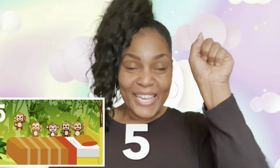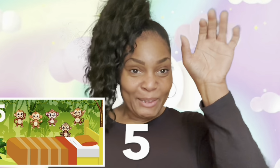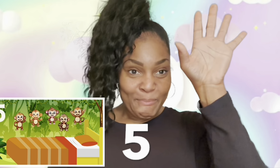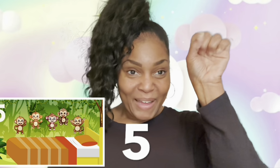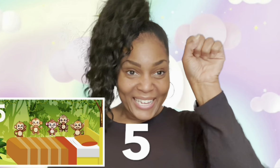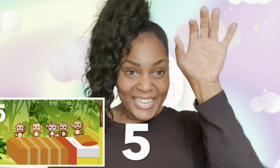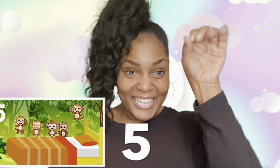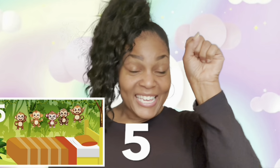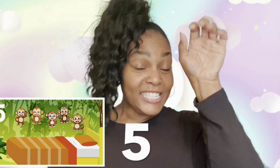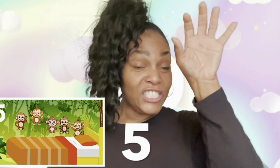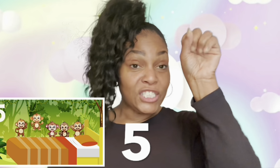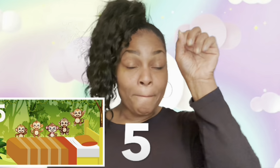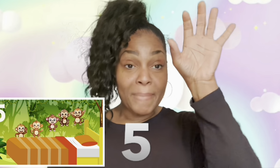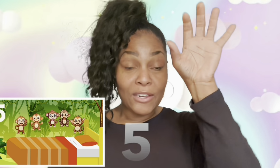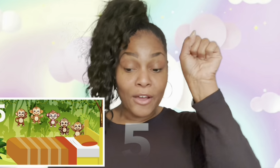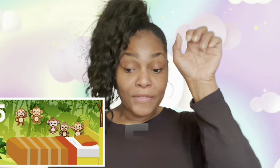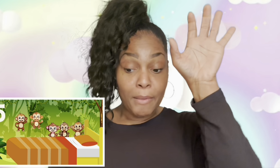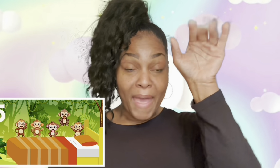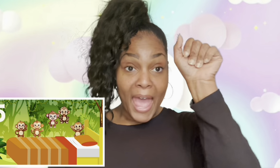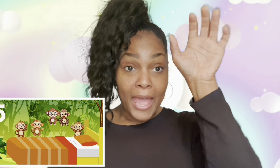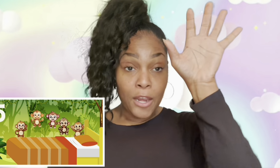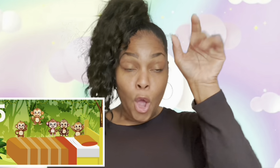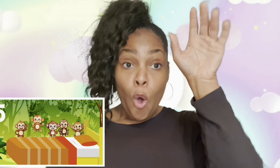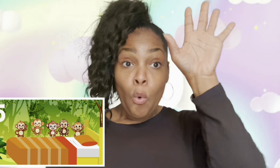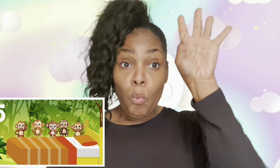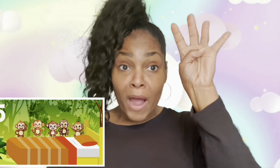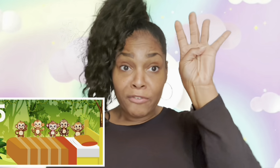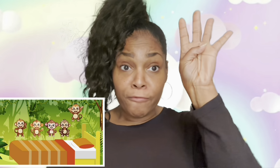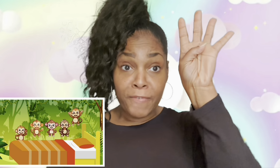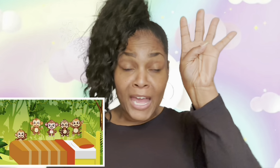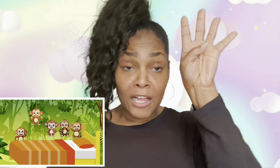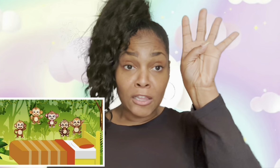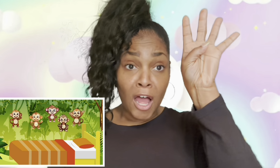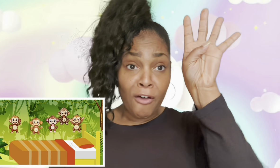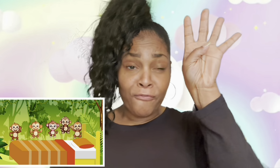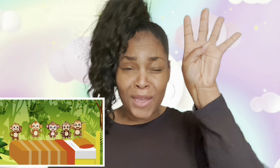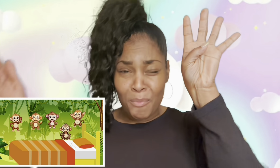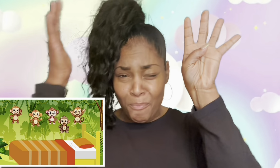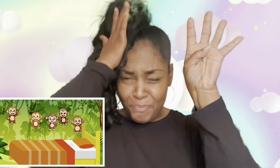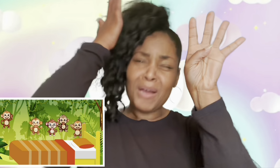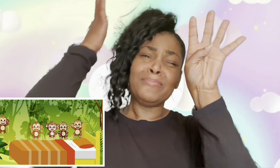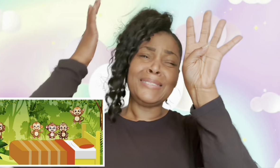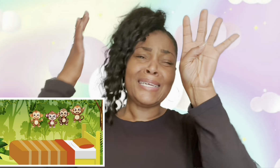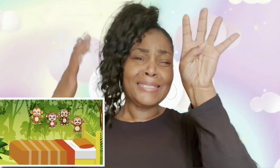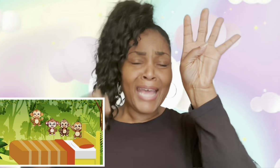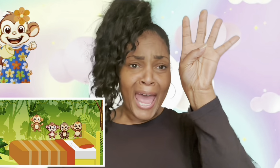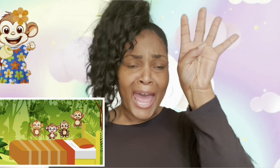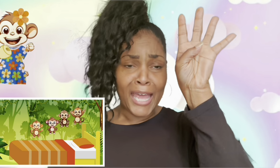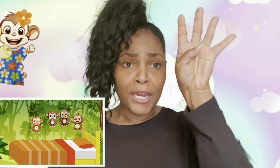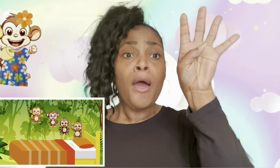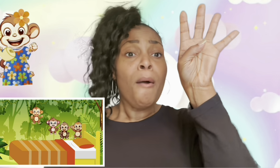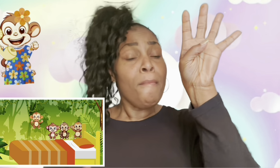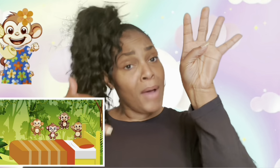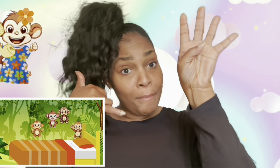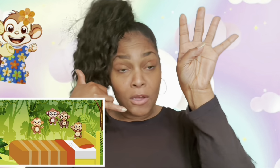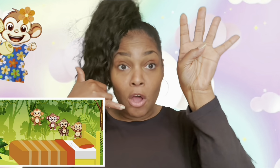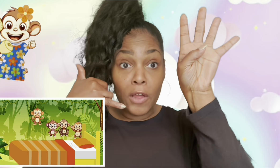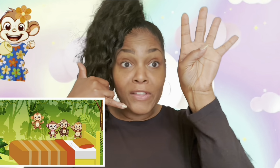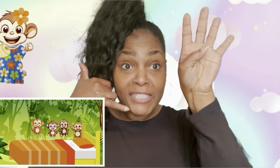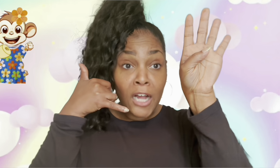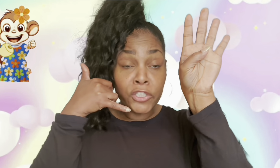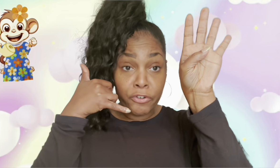Five little monkeys jumping on the bed. One fell off and bumped his head.